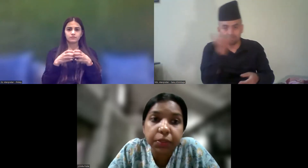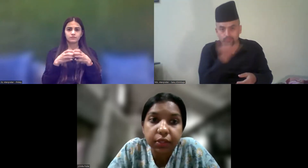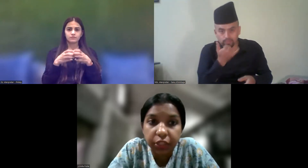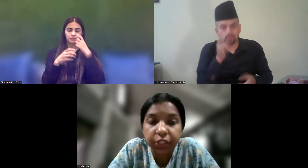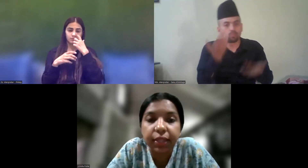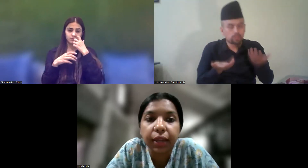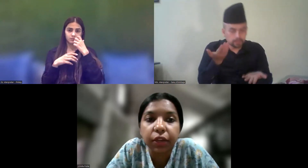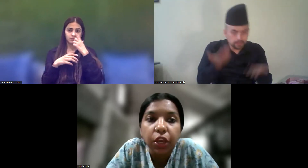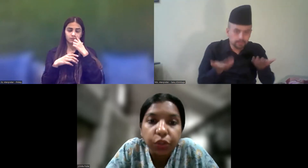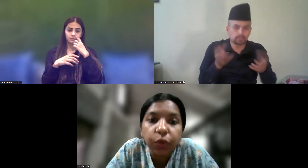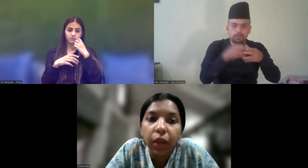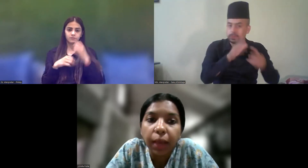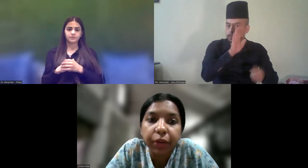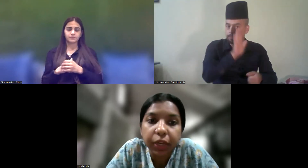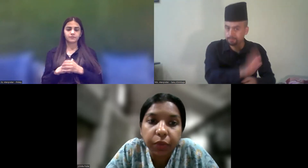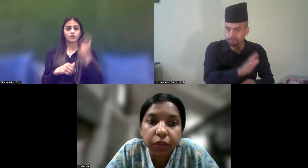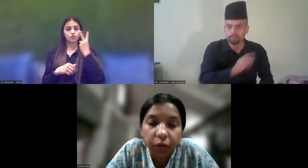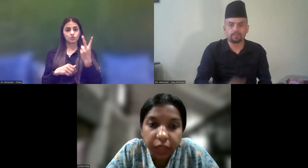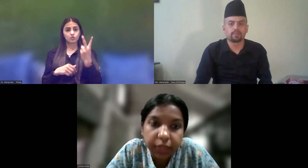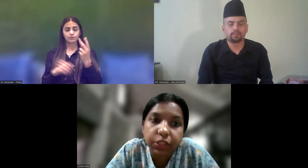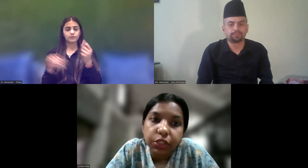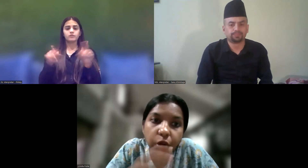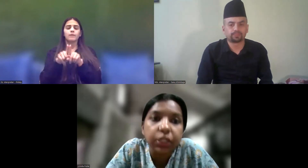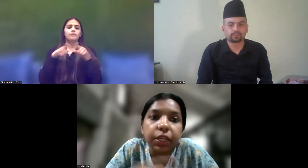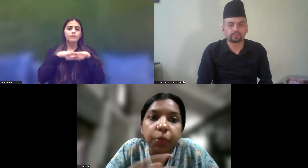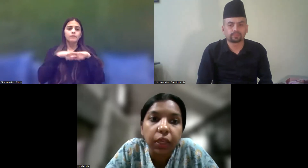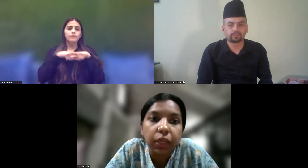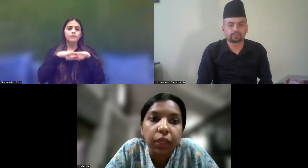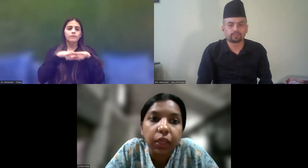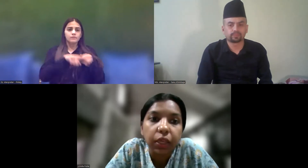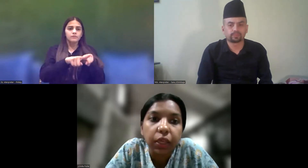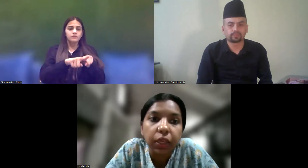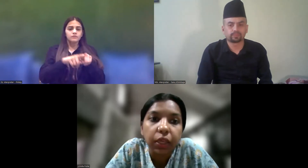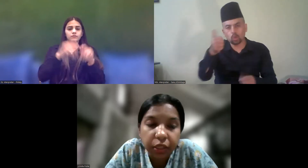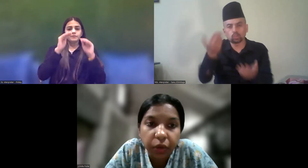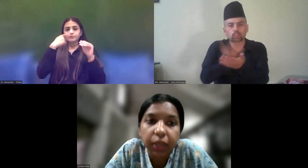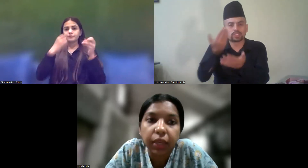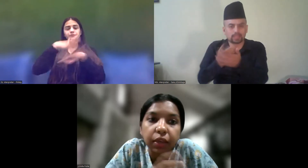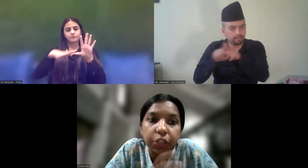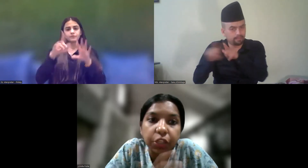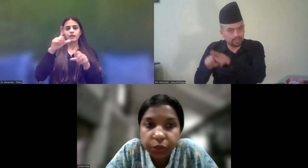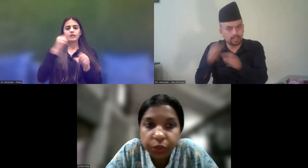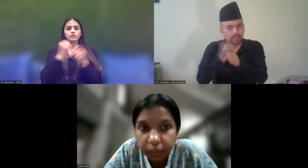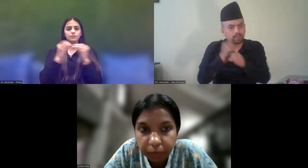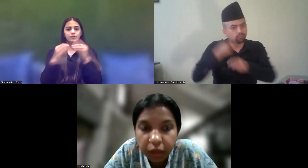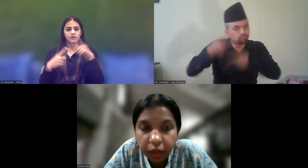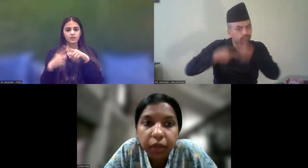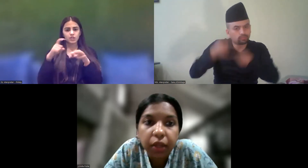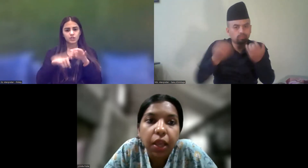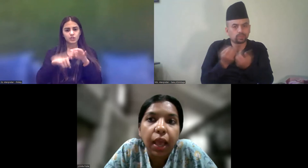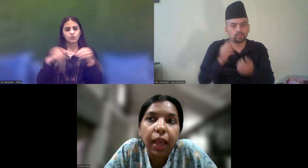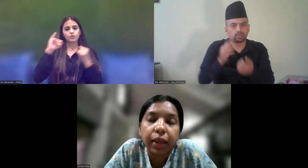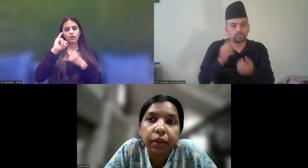setups such as that to collaborate with organizations already working on LGBTQIA issues in